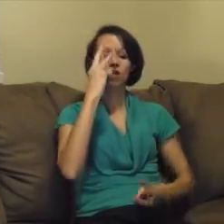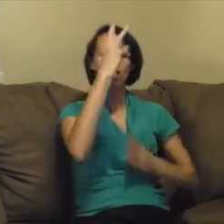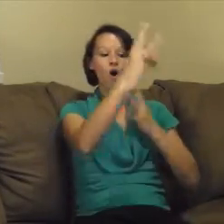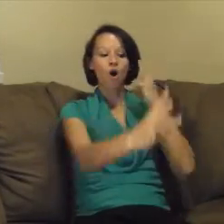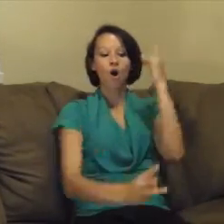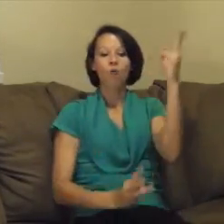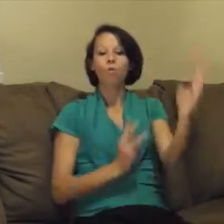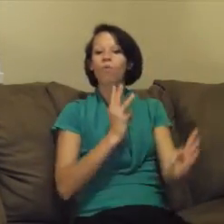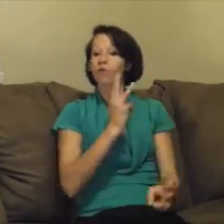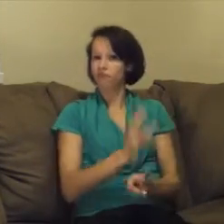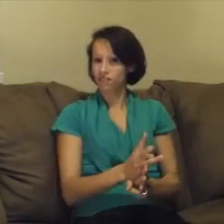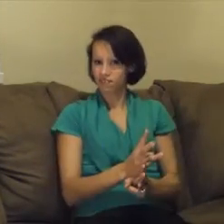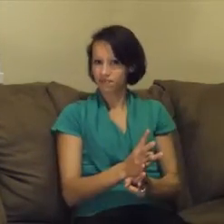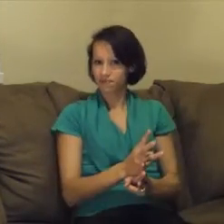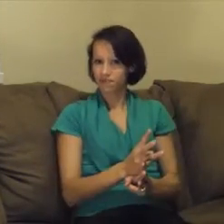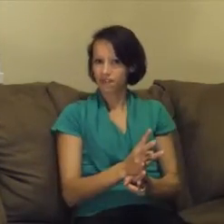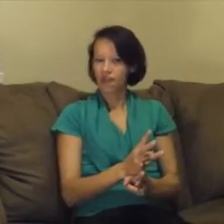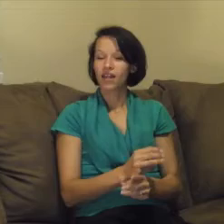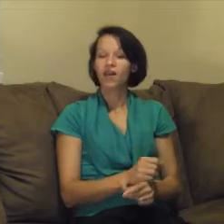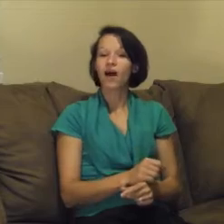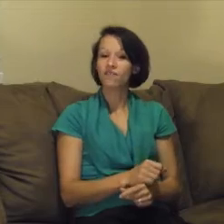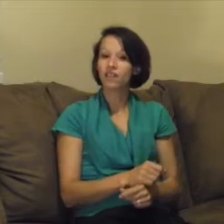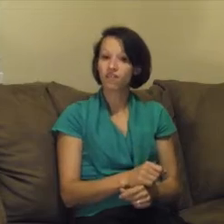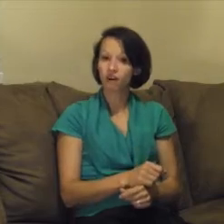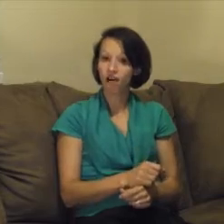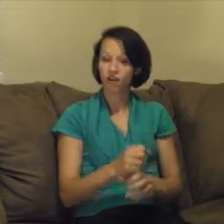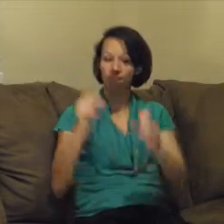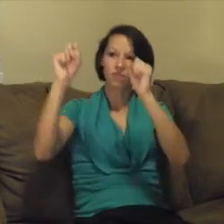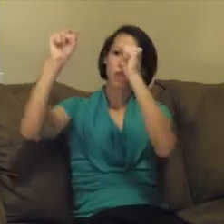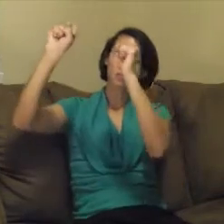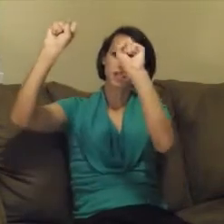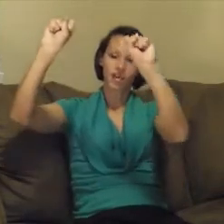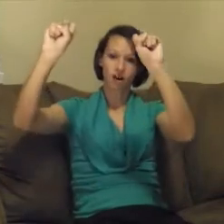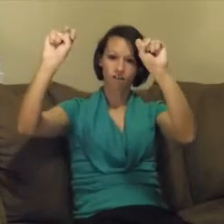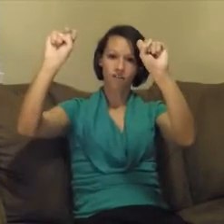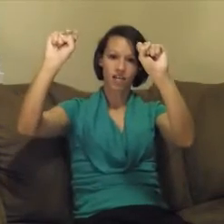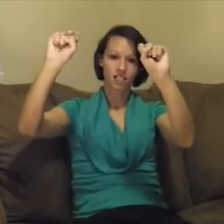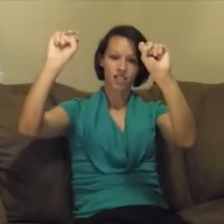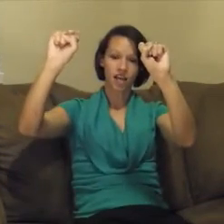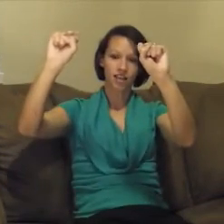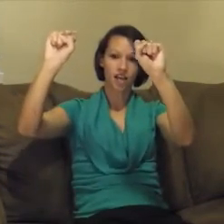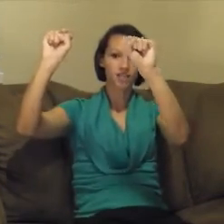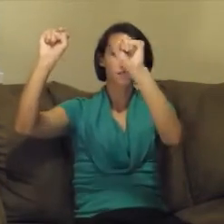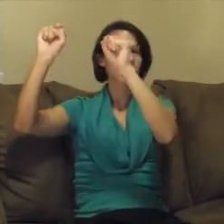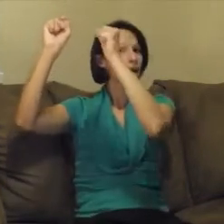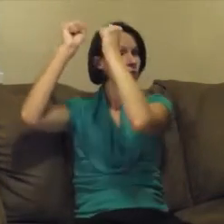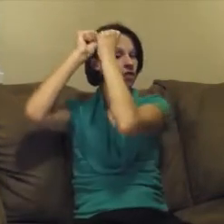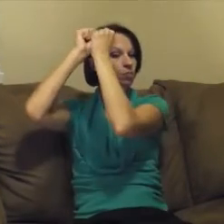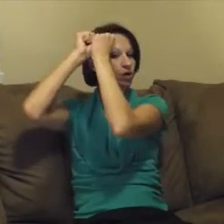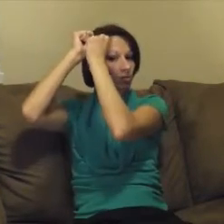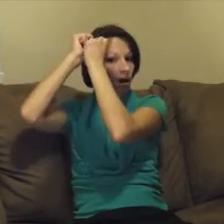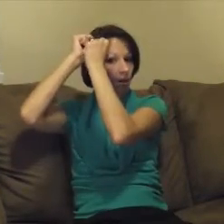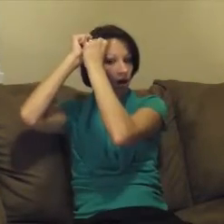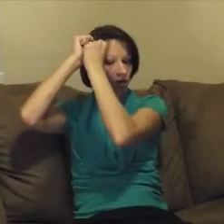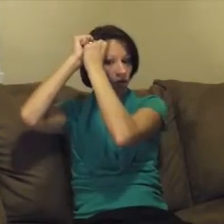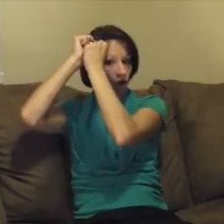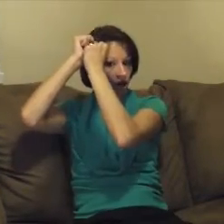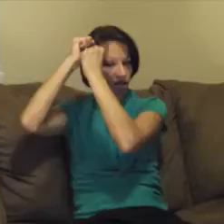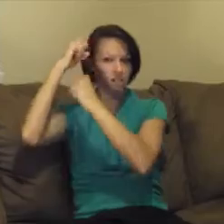beautiful world. Now, Heavenly Father, we take our fists like this, and we're going to put them up by our forehead, because